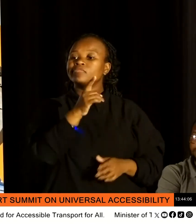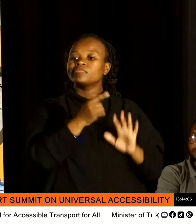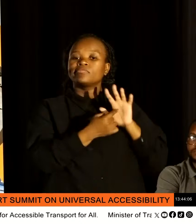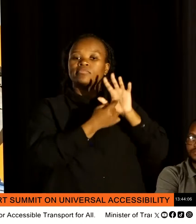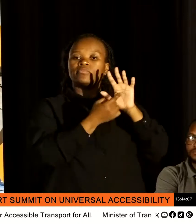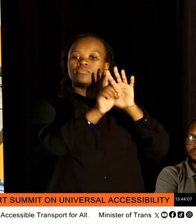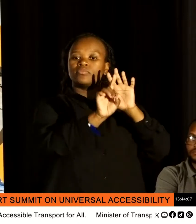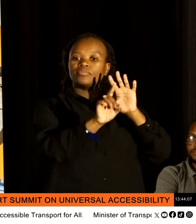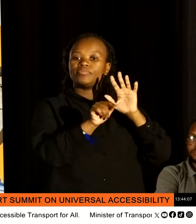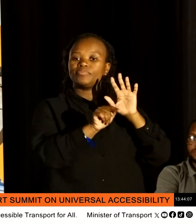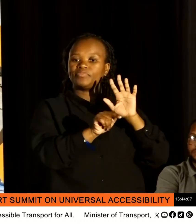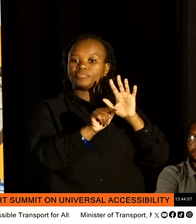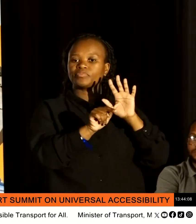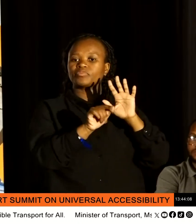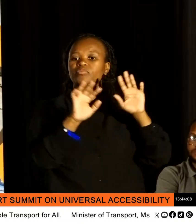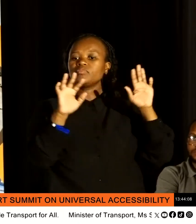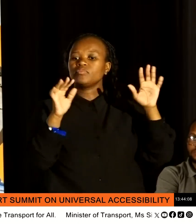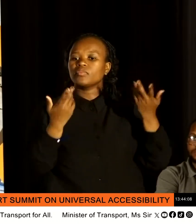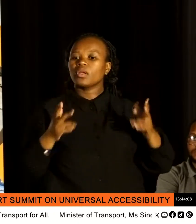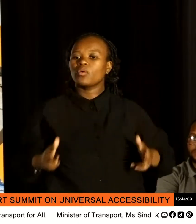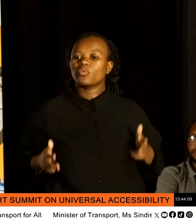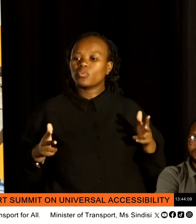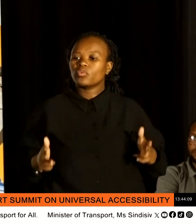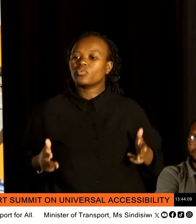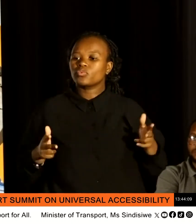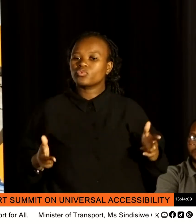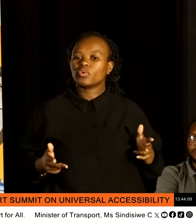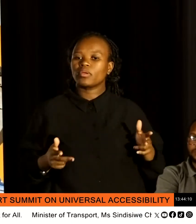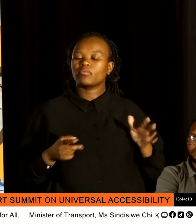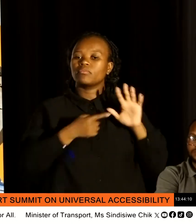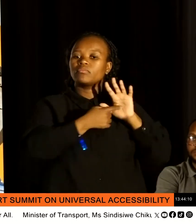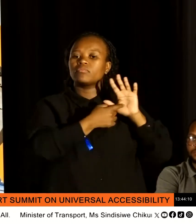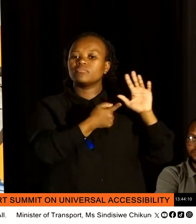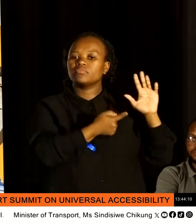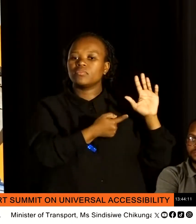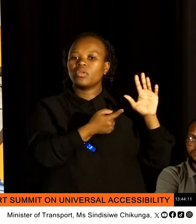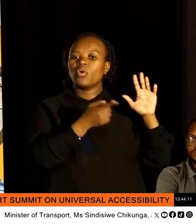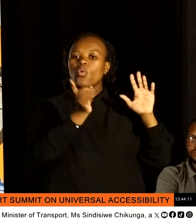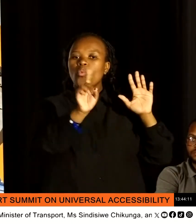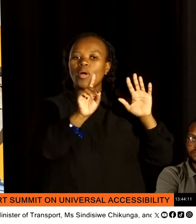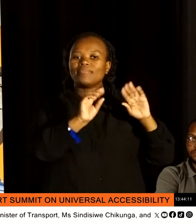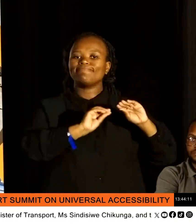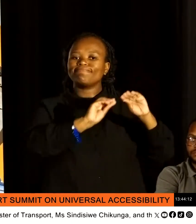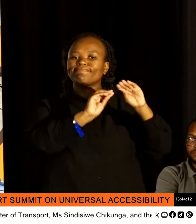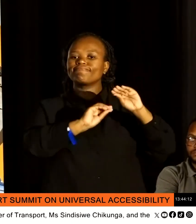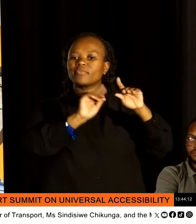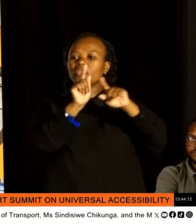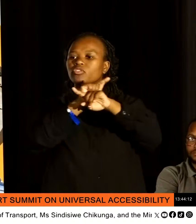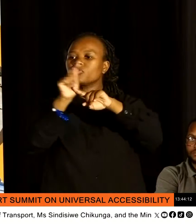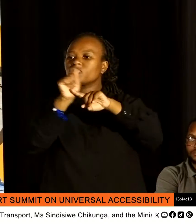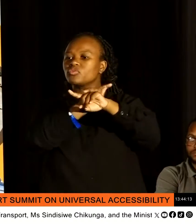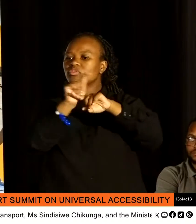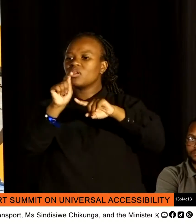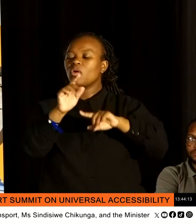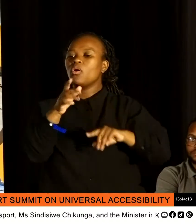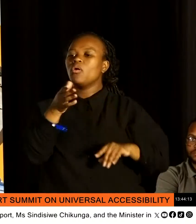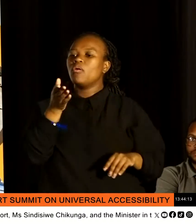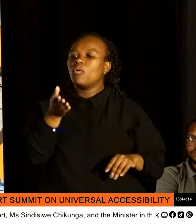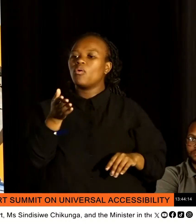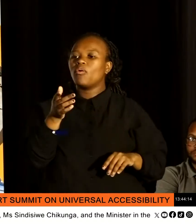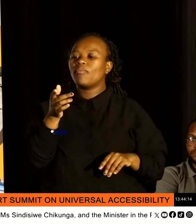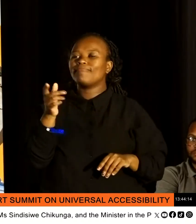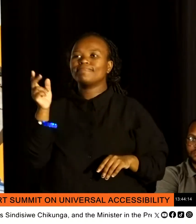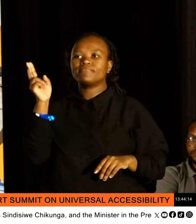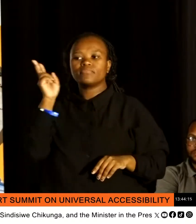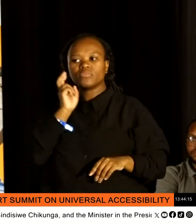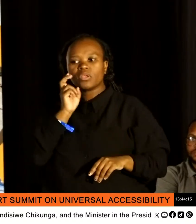the loop system on the train, also known as the induction loop or hearing loop, which enables individuals